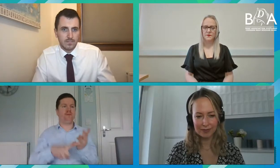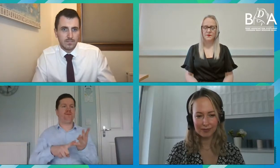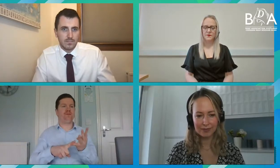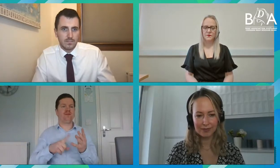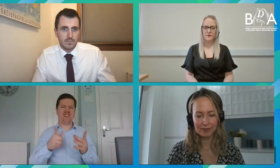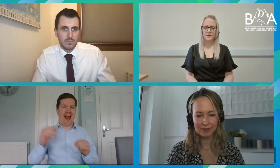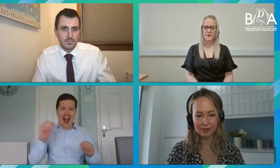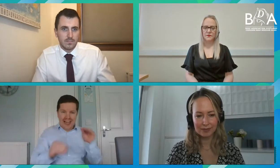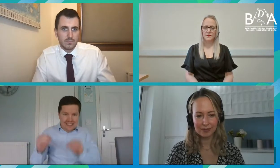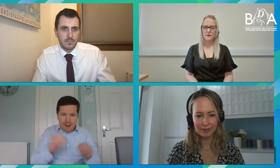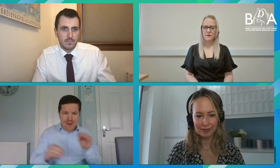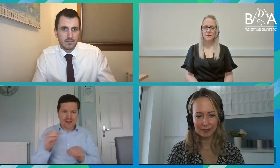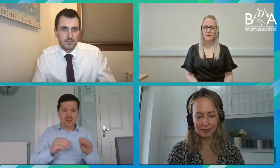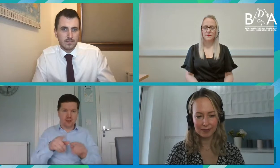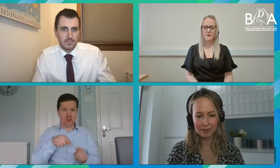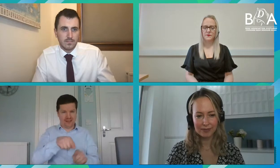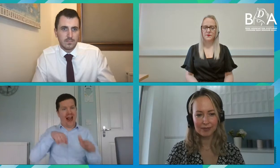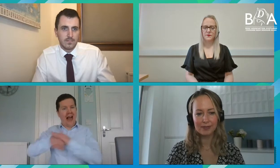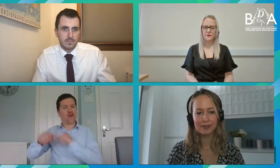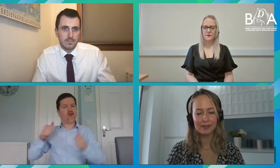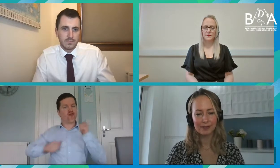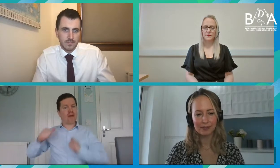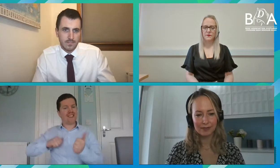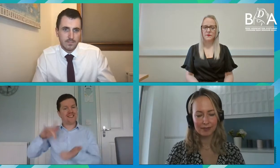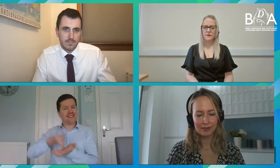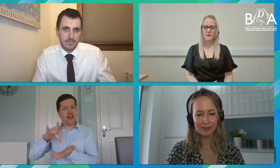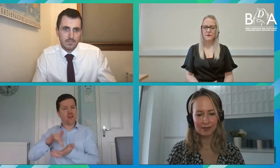milling, turning, working on turning machines